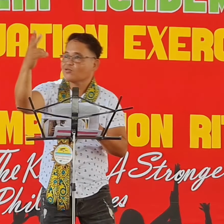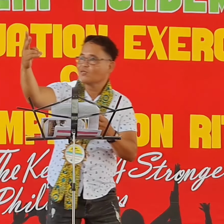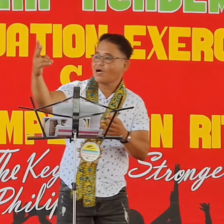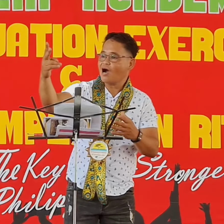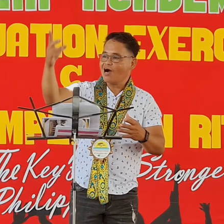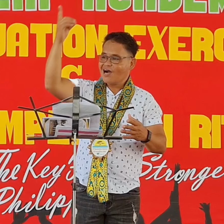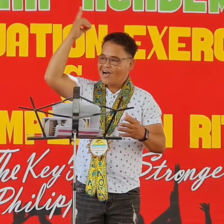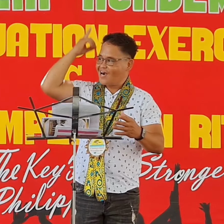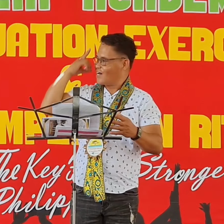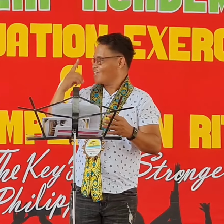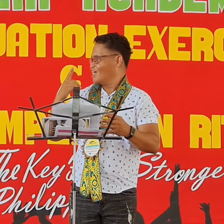It was Sir Dennis.